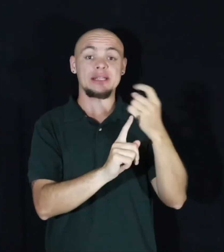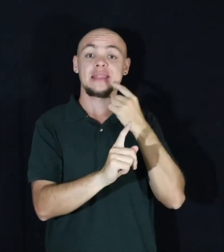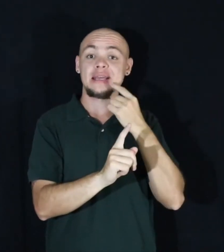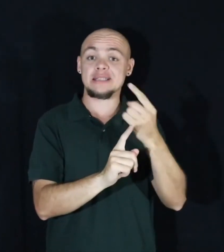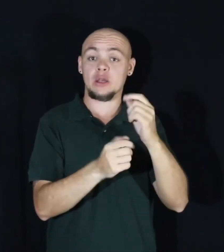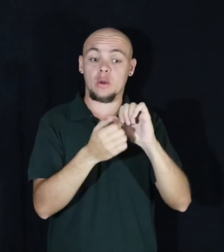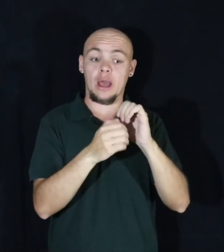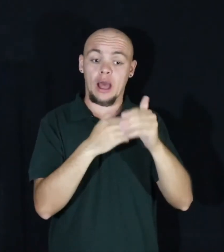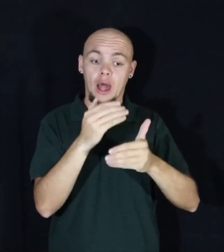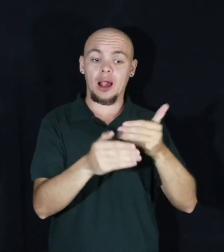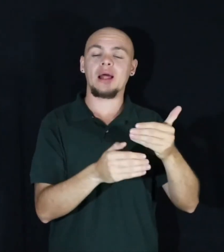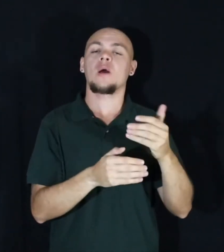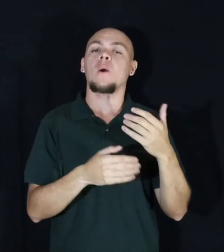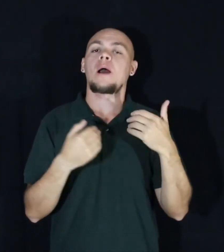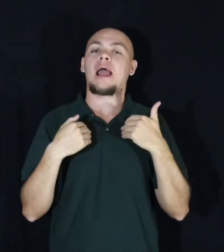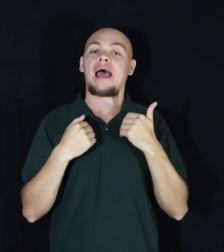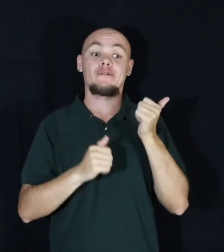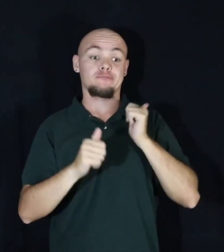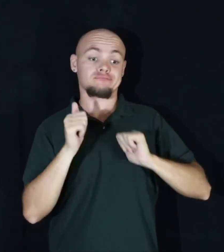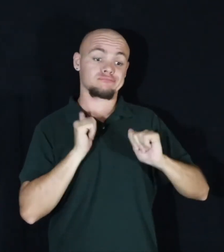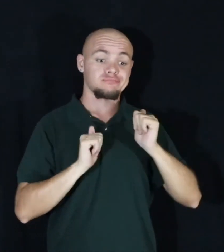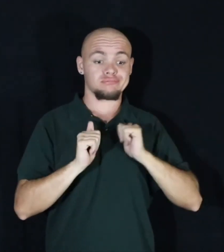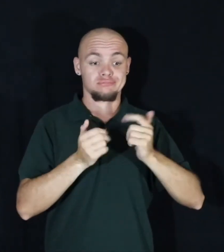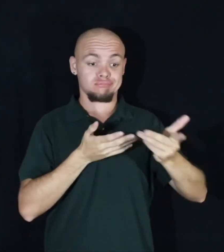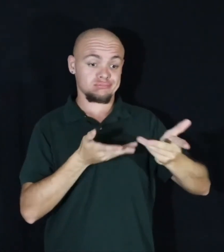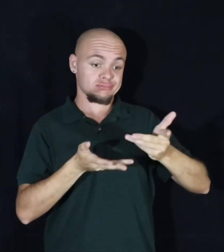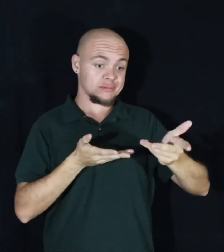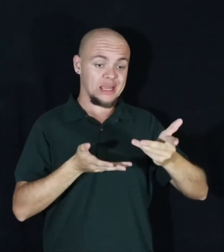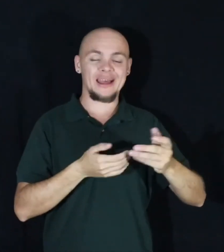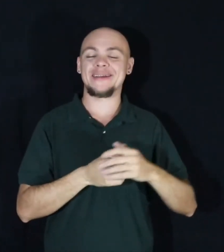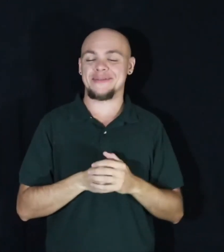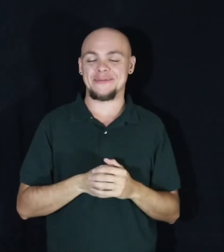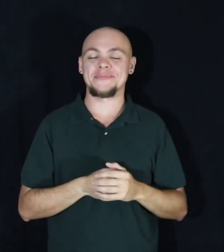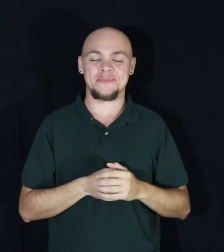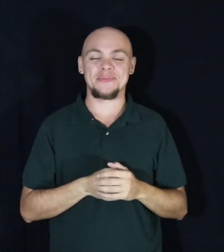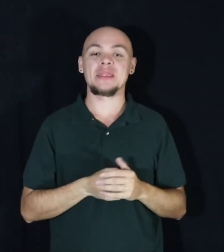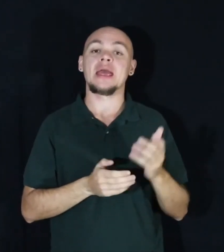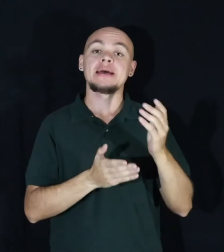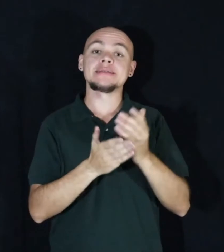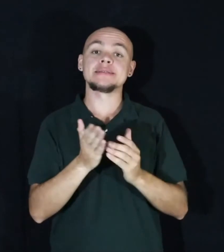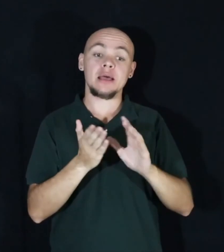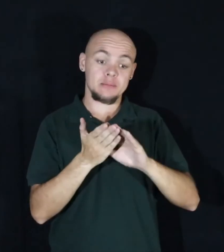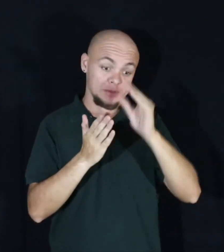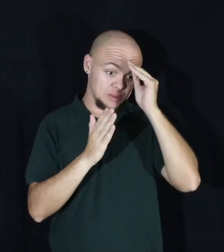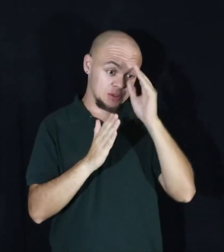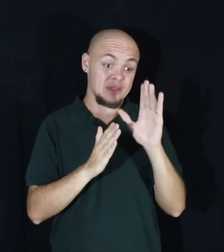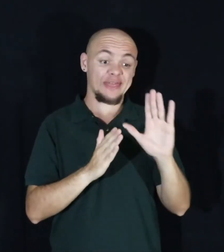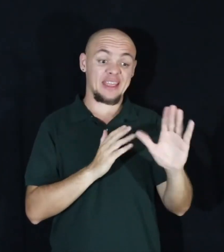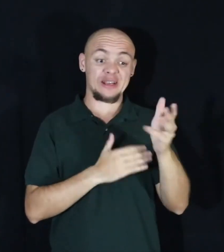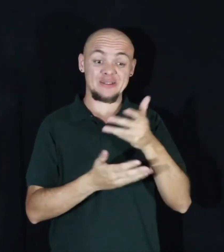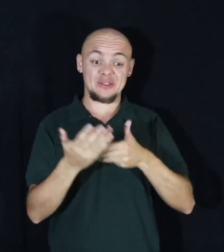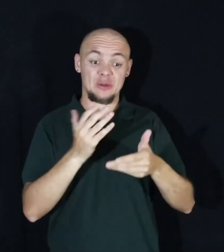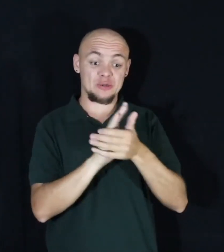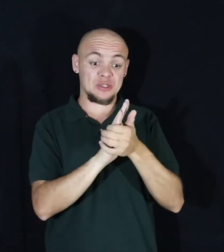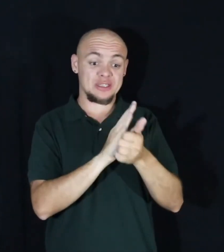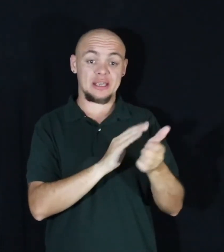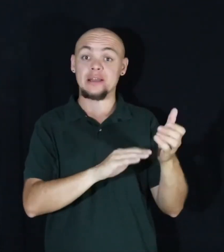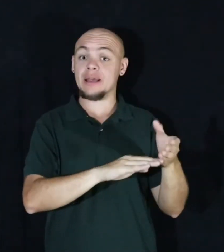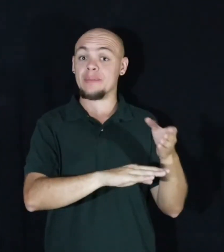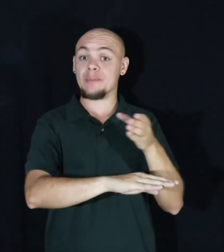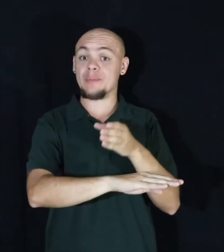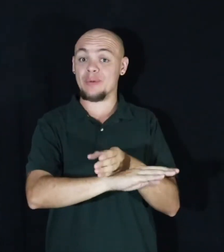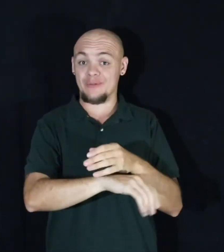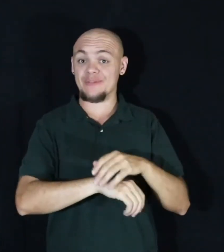she would even role play with her students. And she told me that some students would improve their social skills in just a